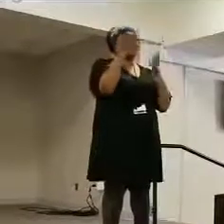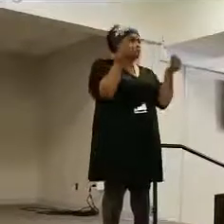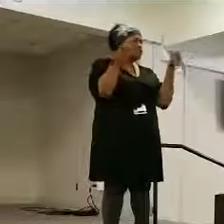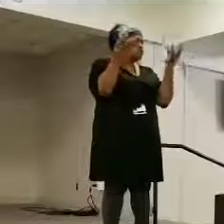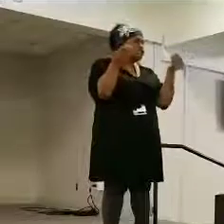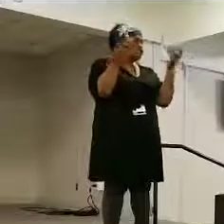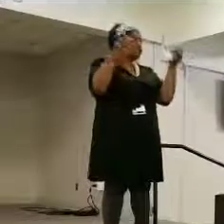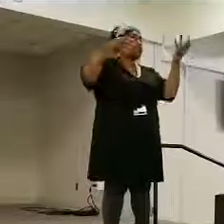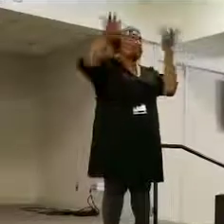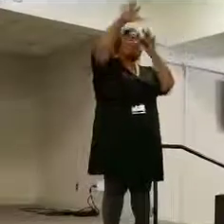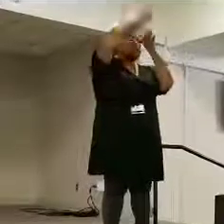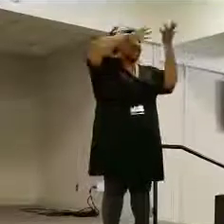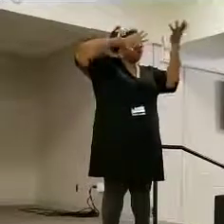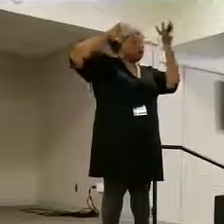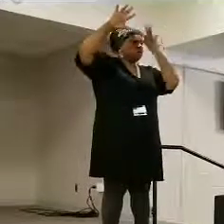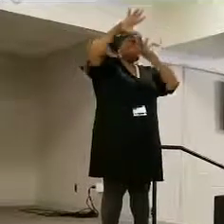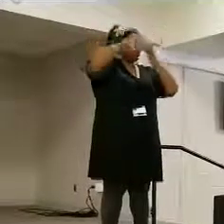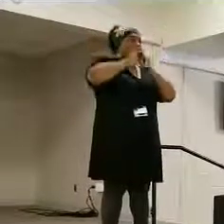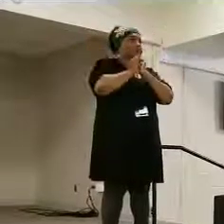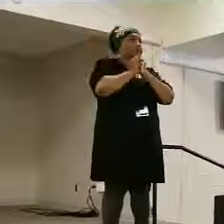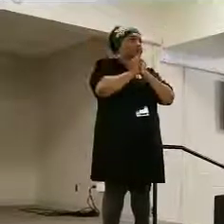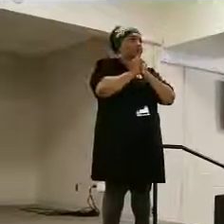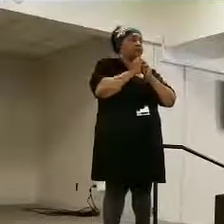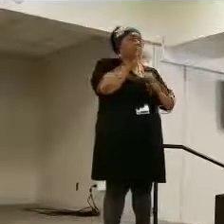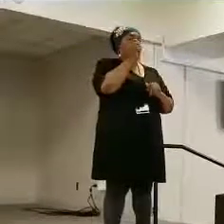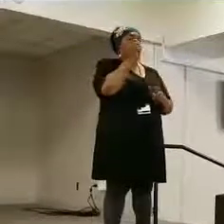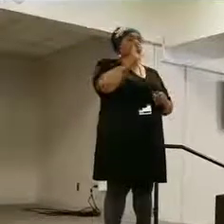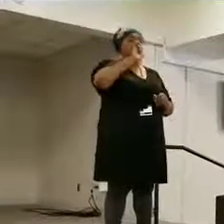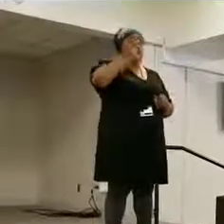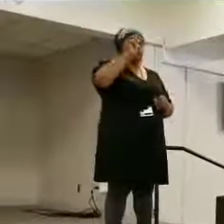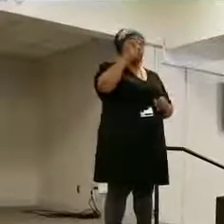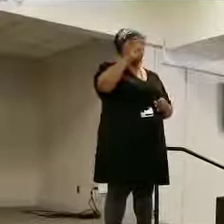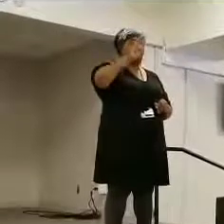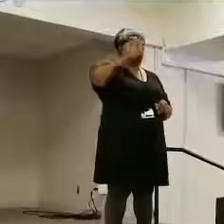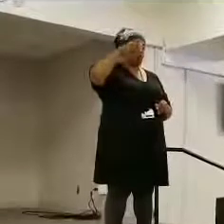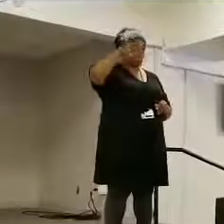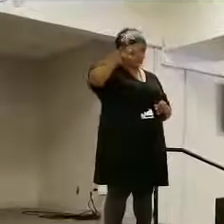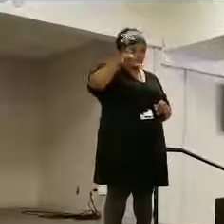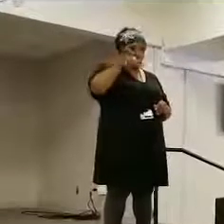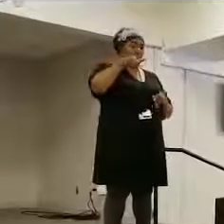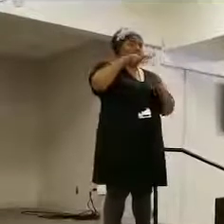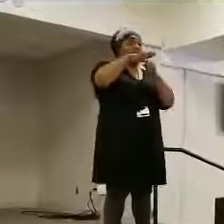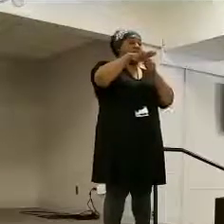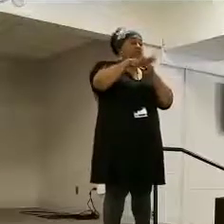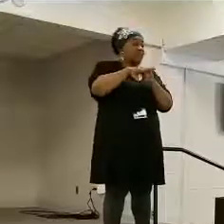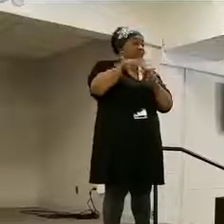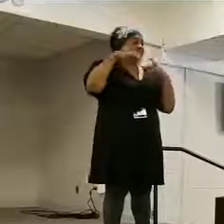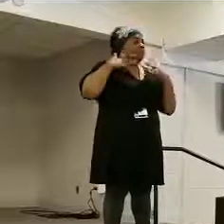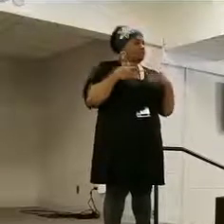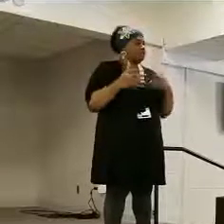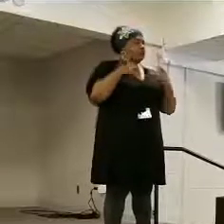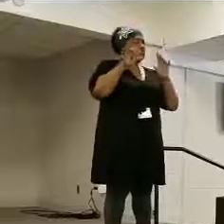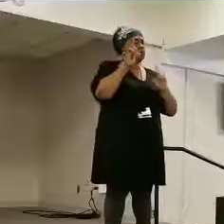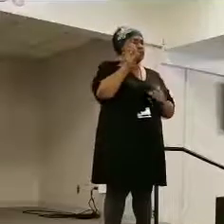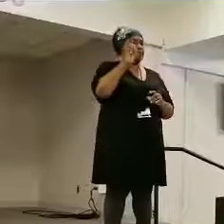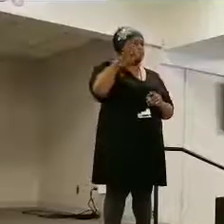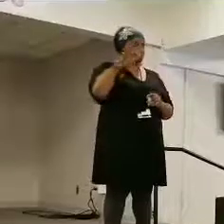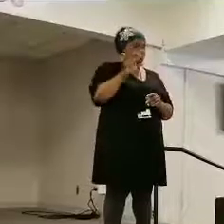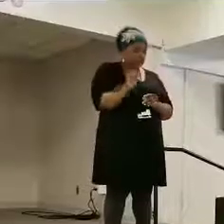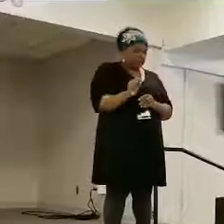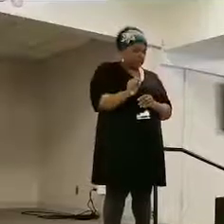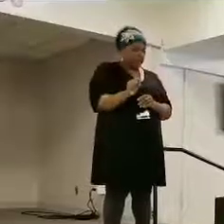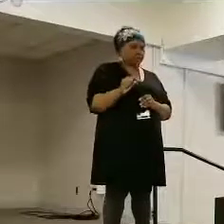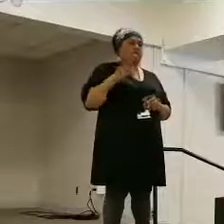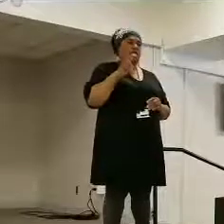atmosphere. When the tropical depression passes over regions of warm water as it tracks